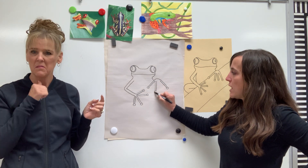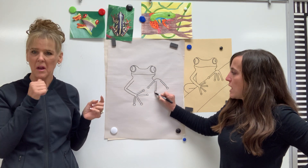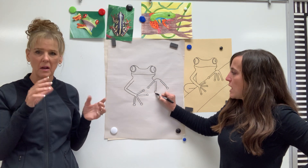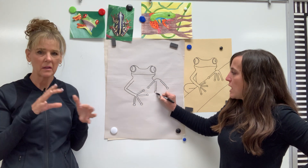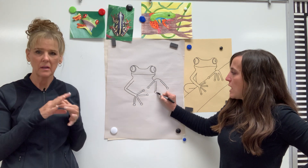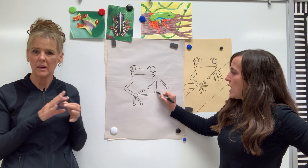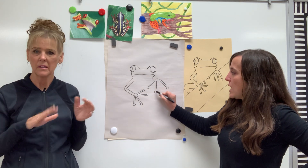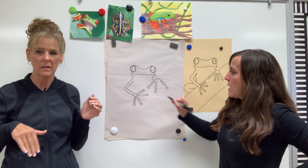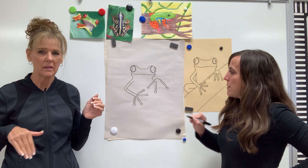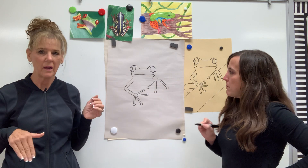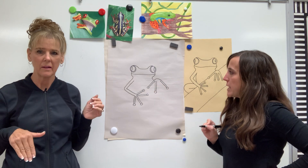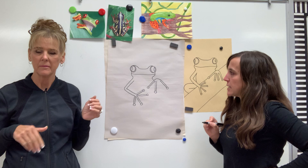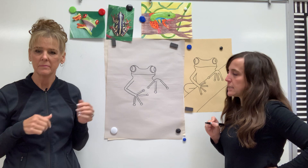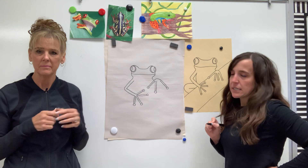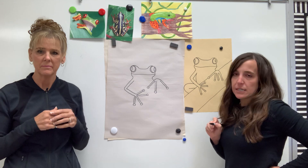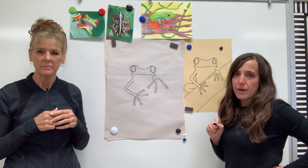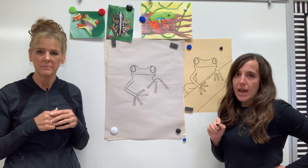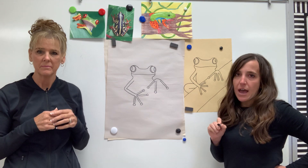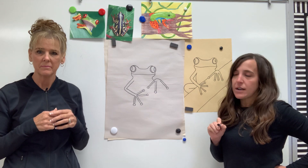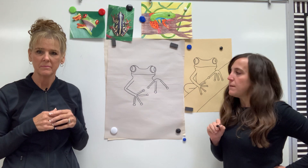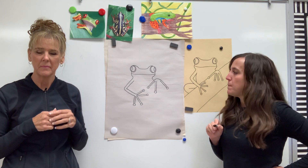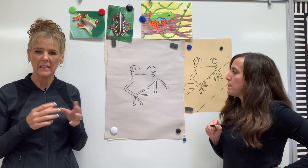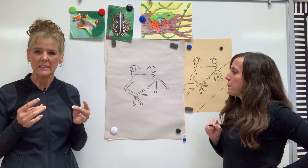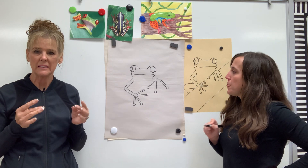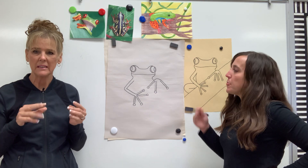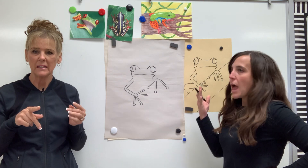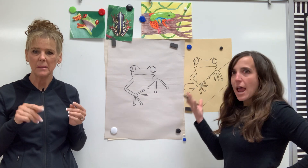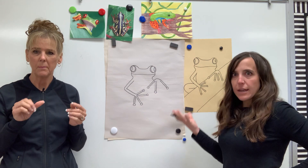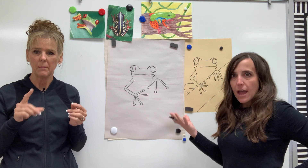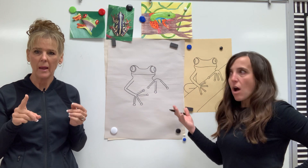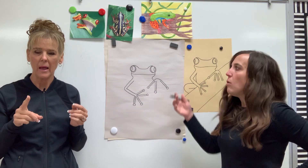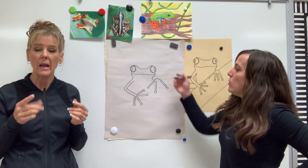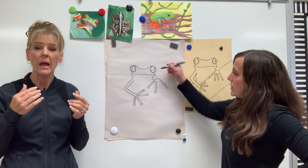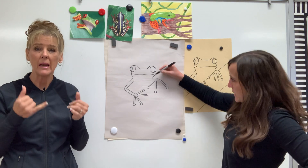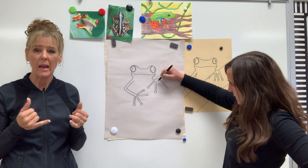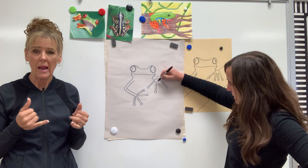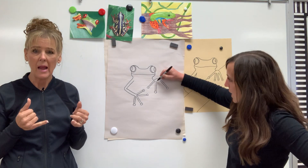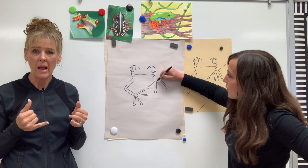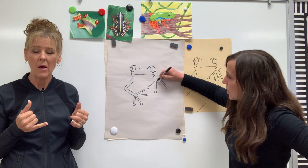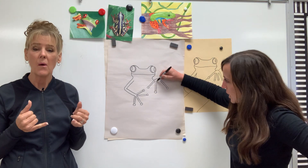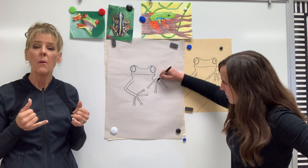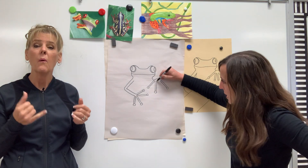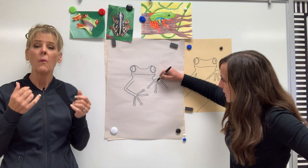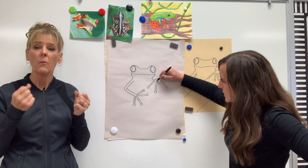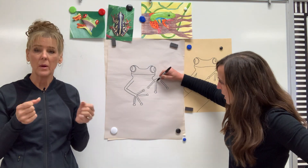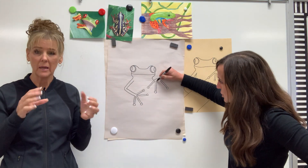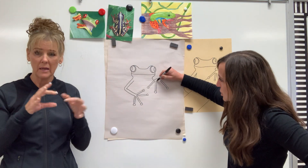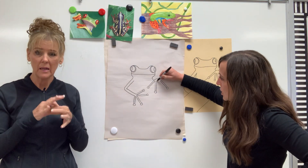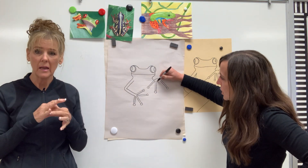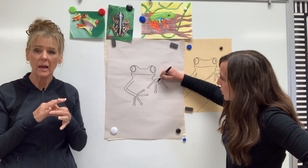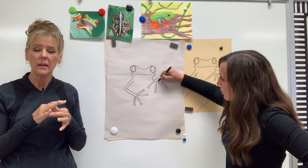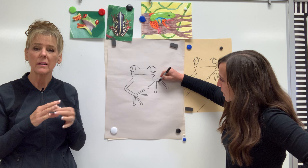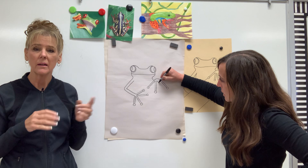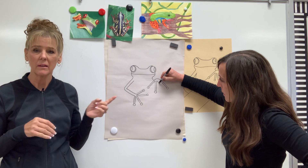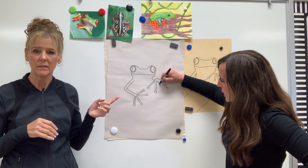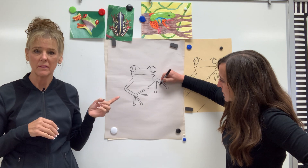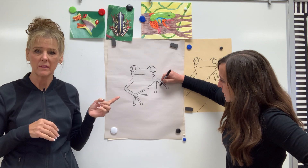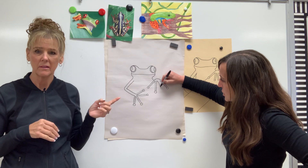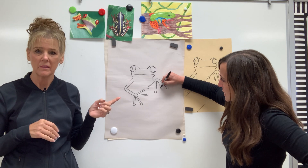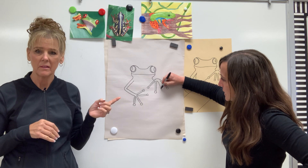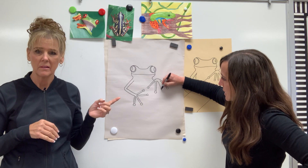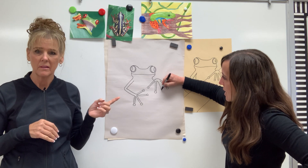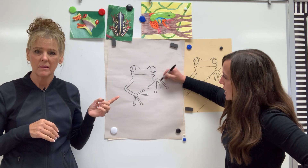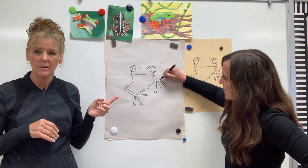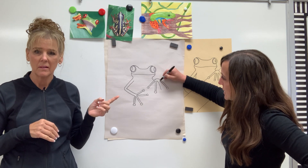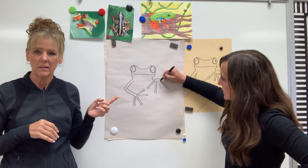anything. Make a sticky pad. And now, this time we're gonna make it touch. We're gonna make it